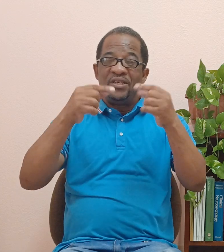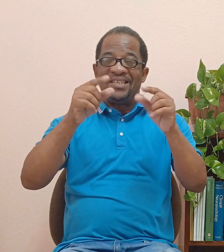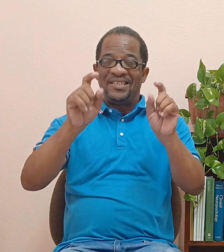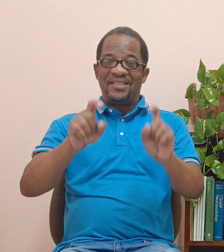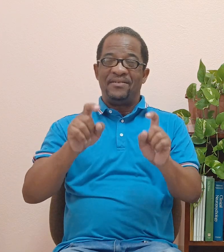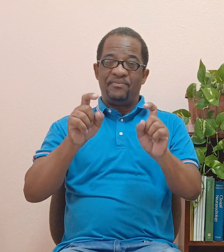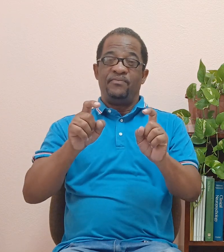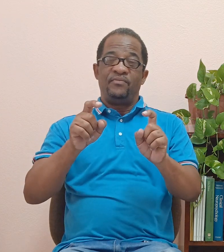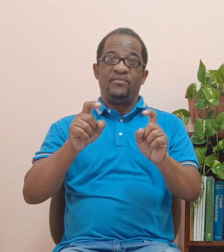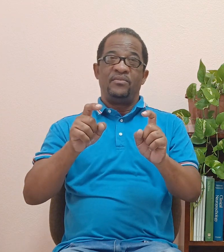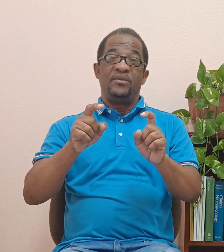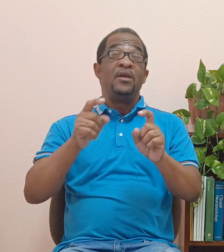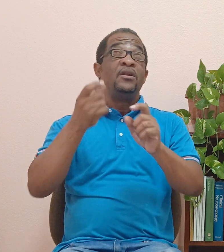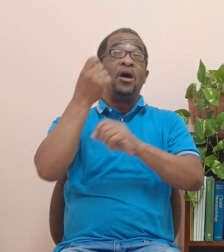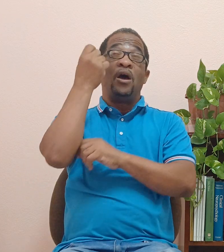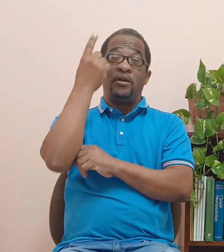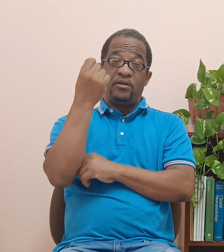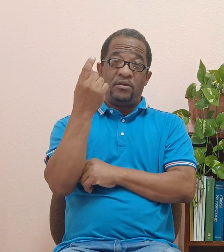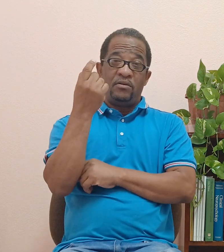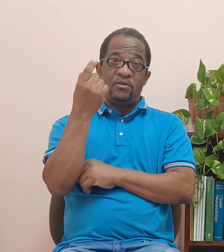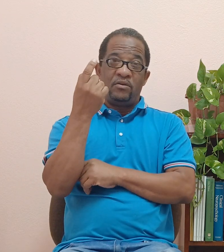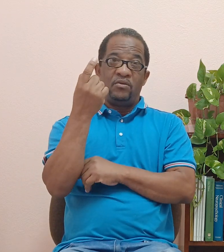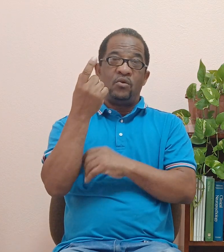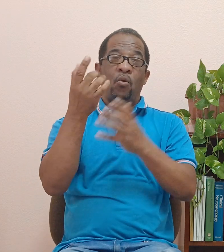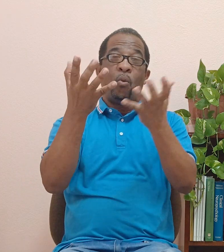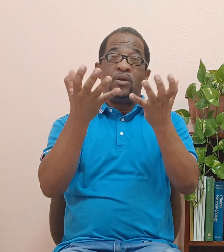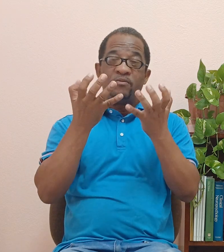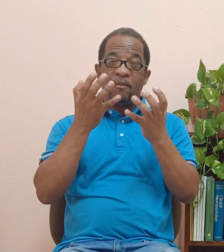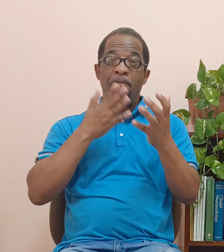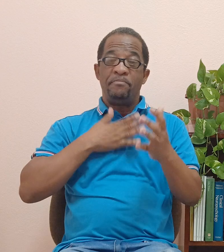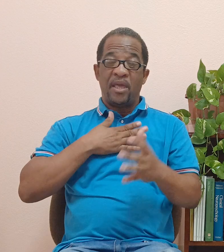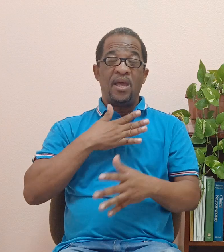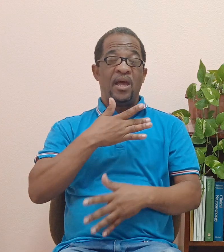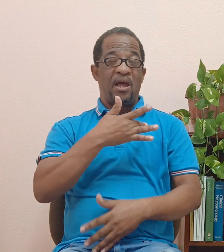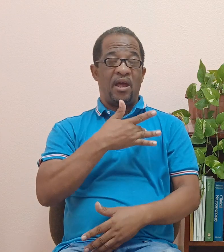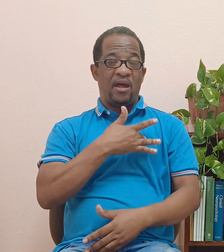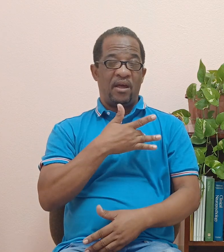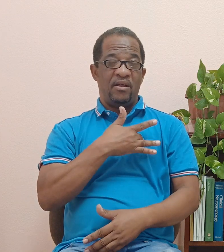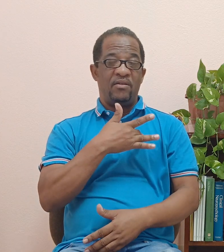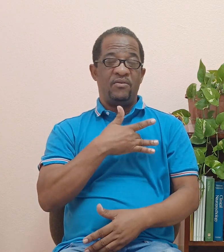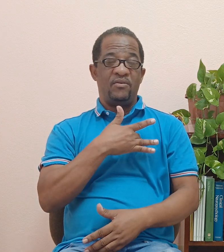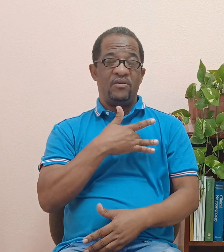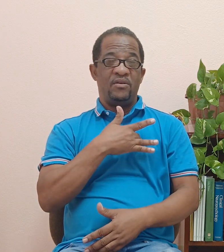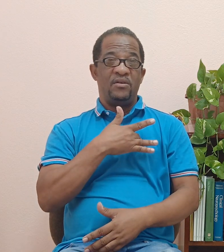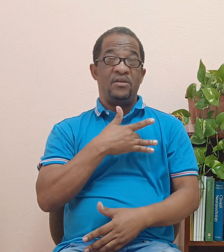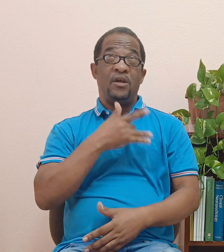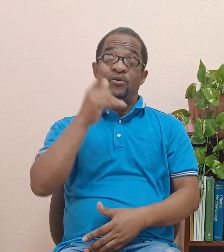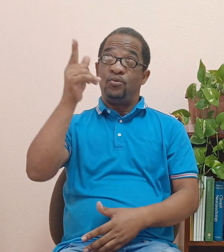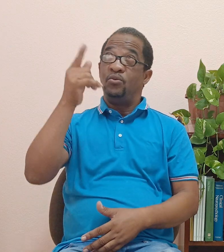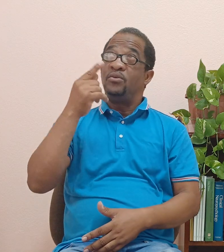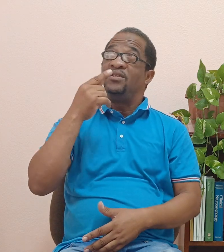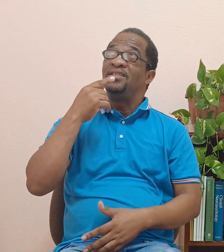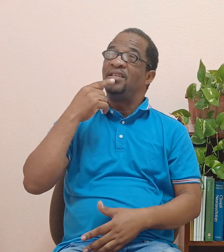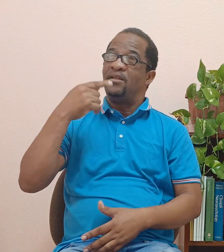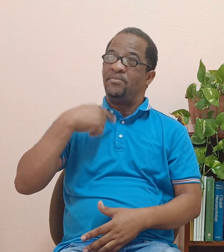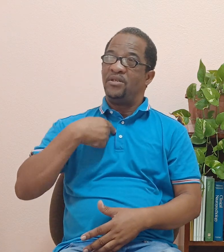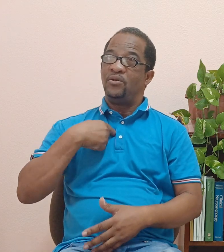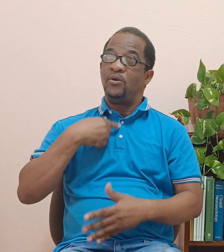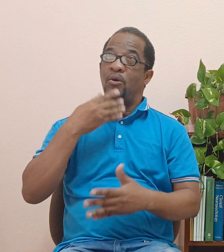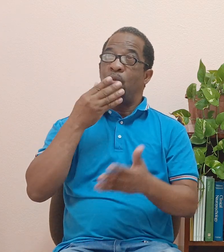you understand the longing of my heart, and that you respond with the goodness and